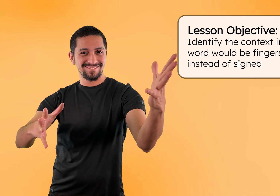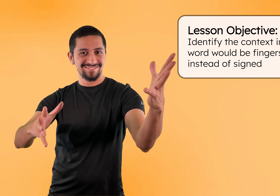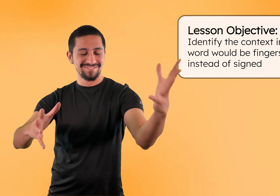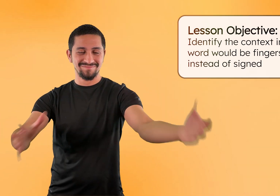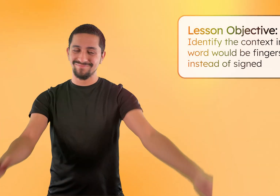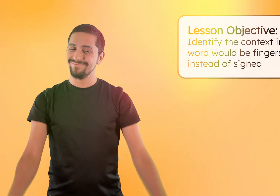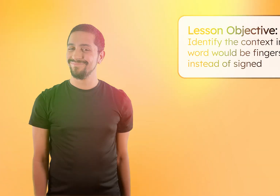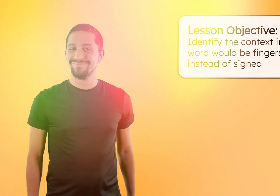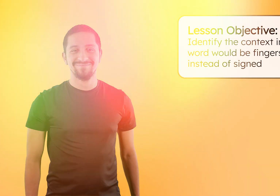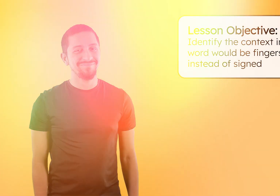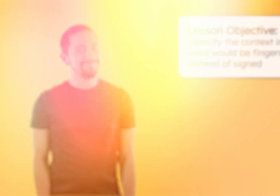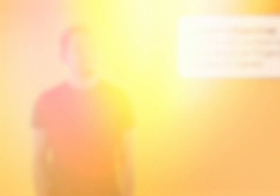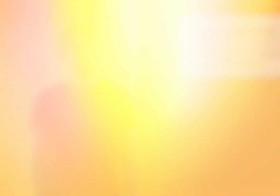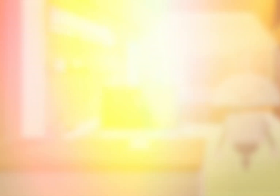sign.